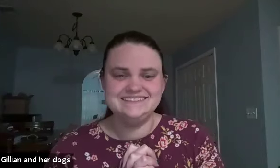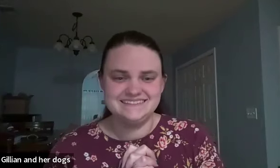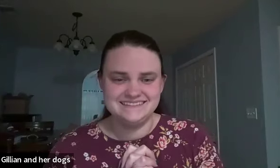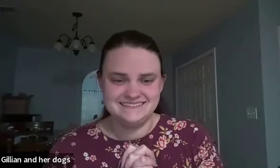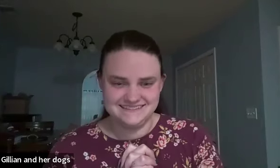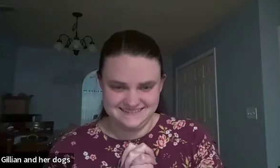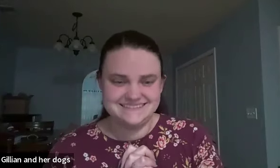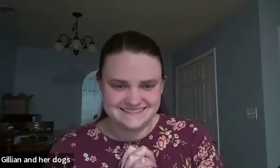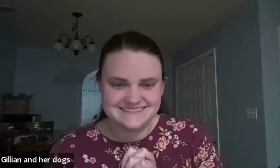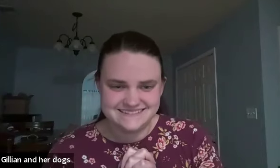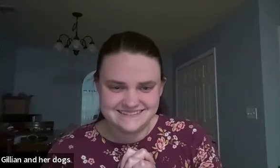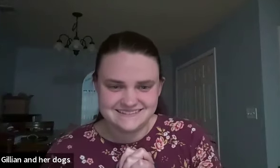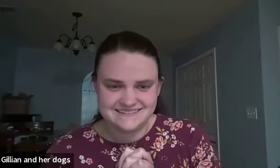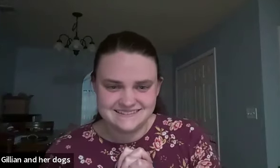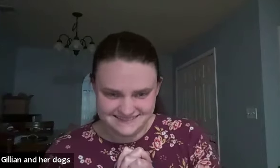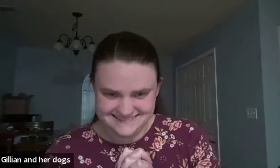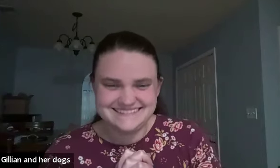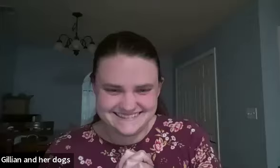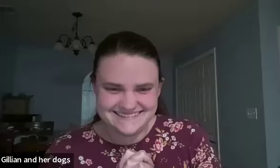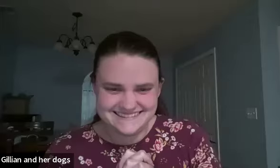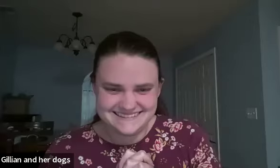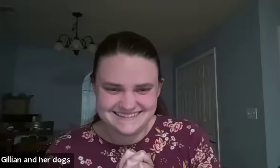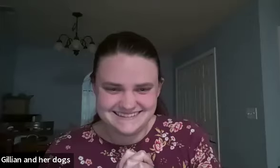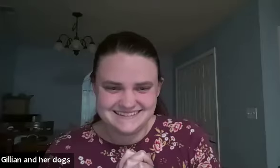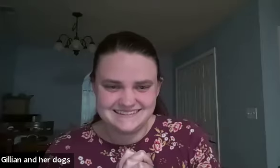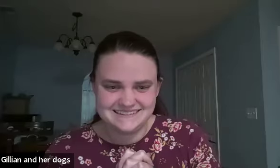mm-hmm, mm-hmm, mm-hmm.